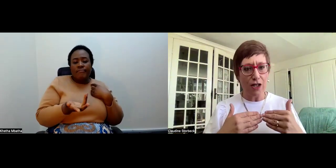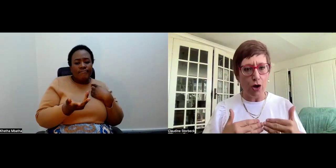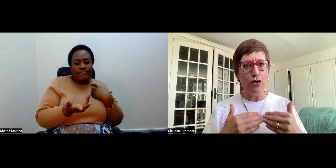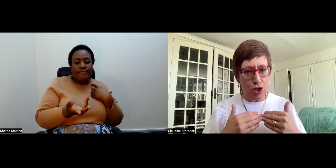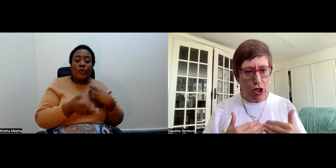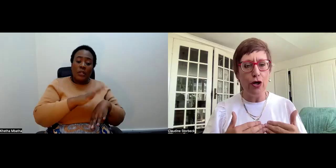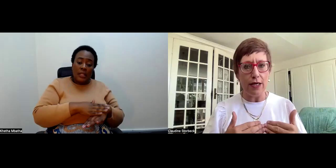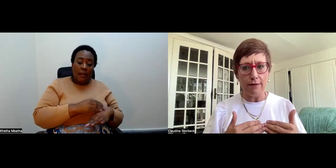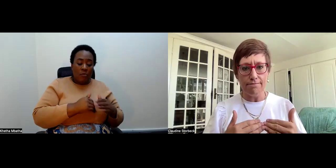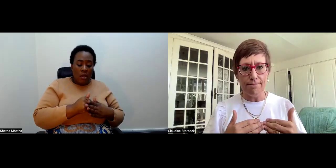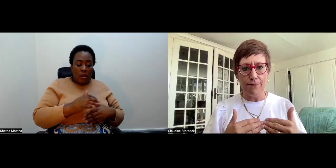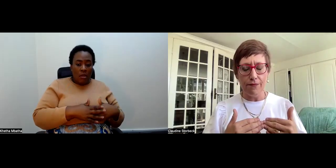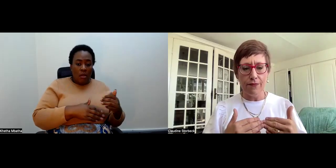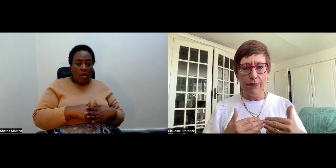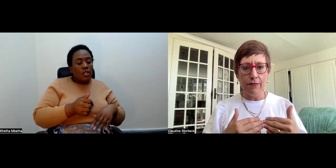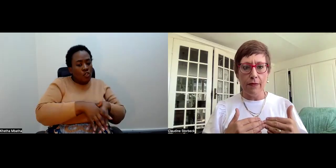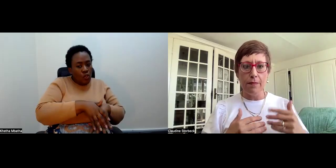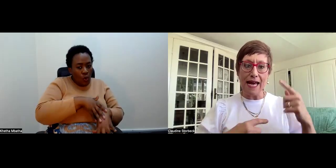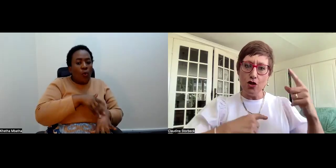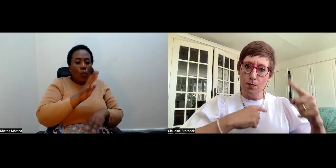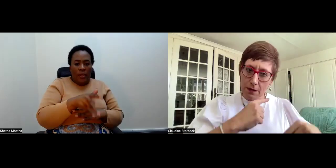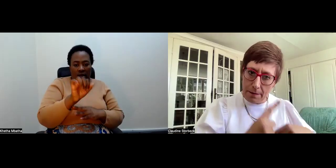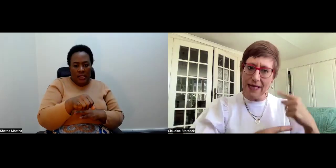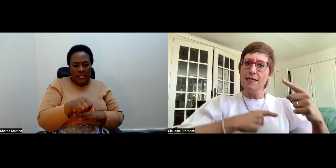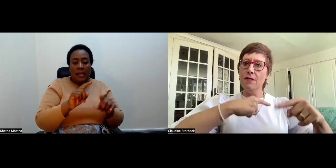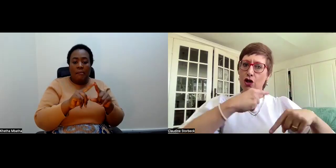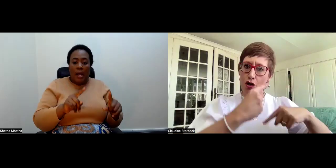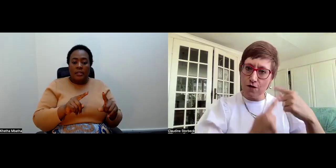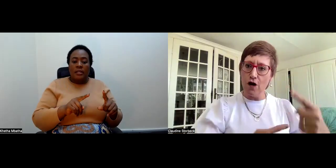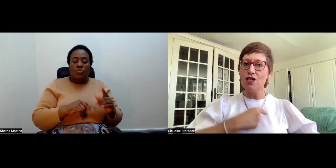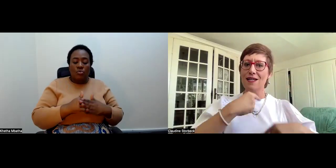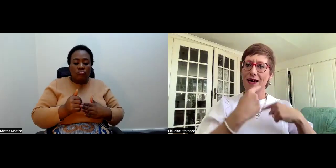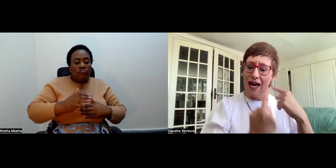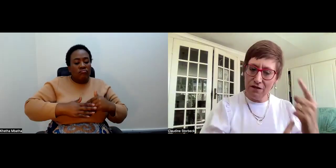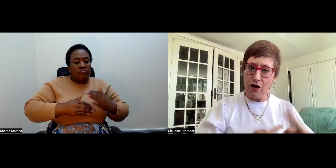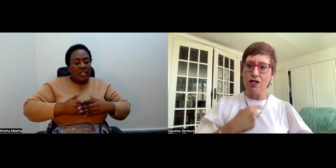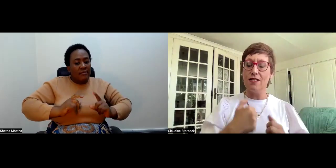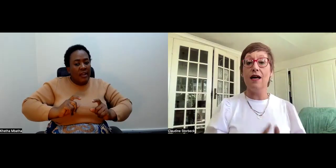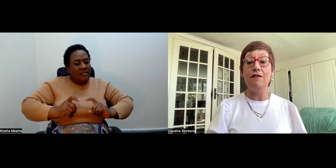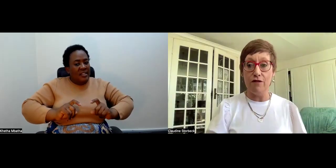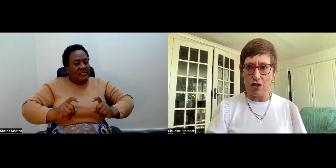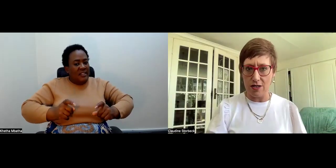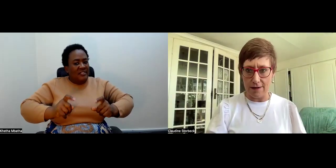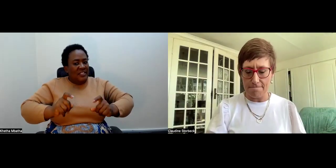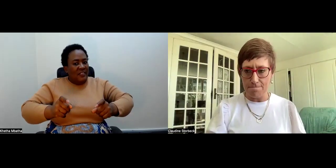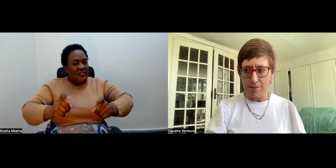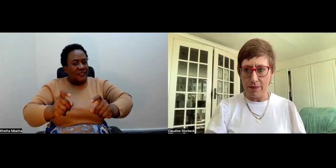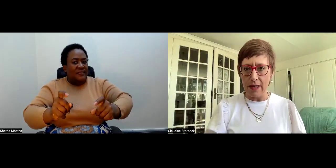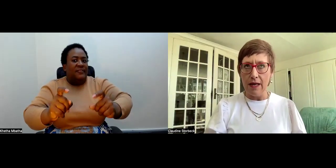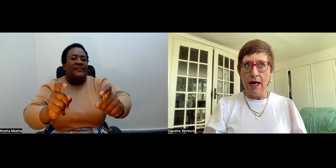foundations, it goes slowly. But as you build momentum, it goes faster and faster and